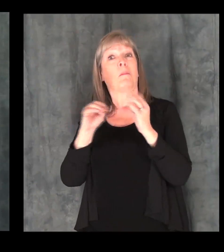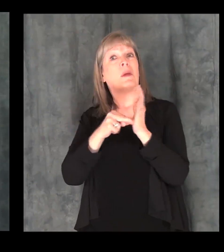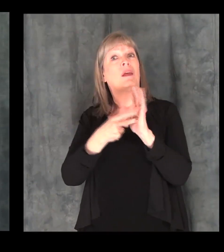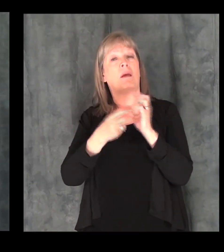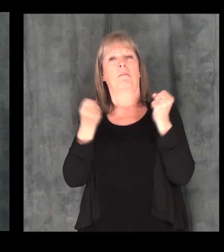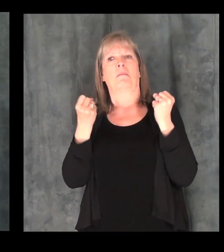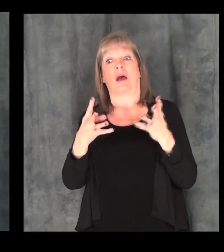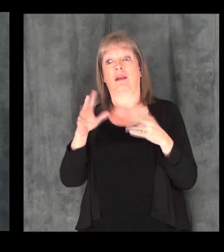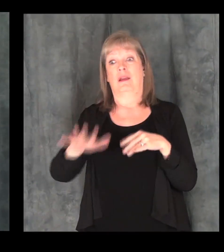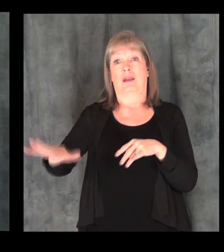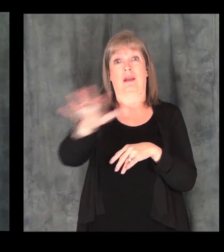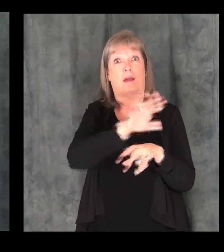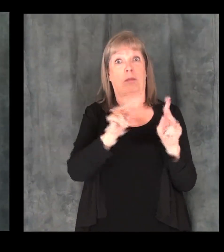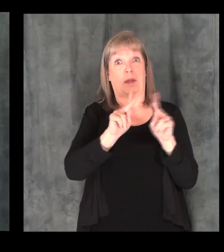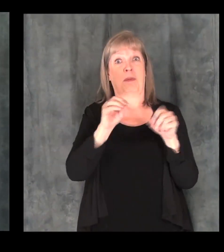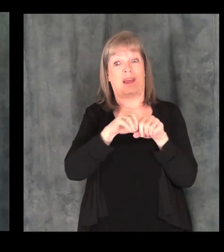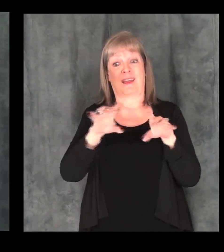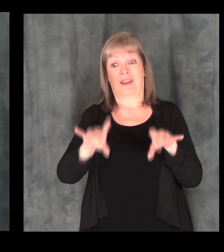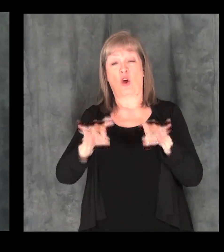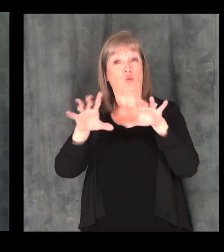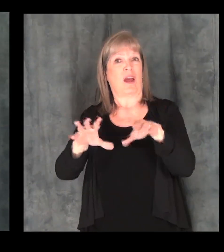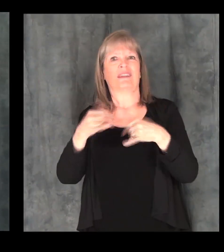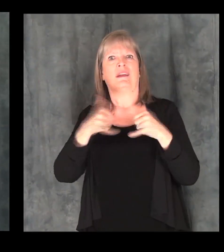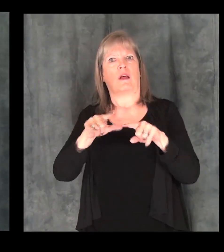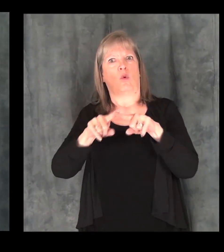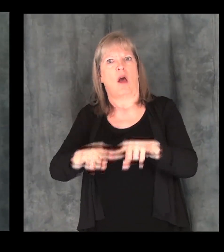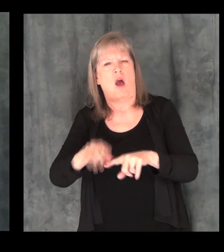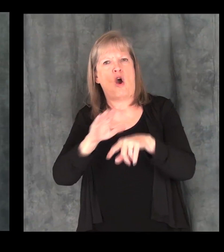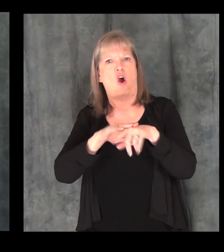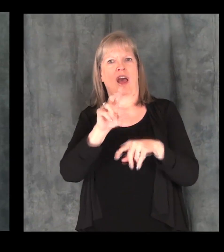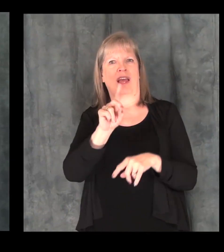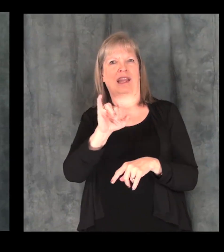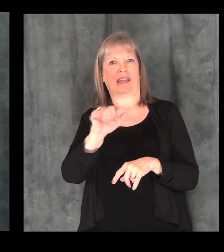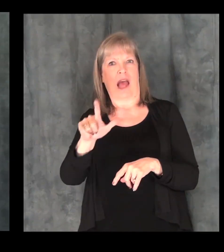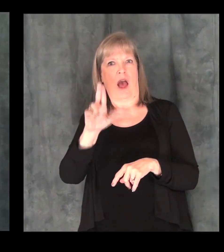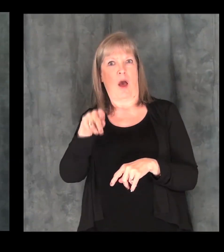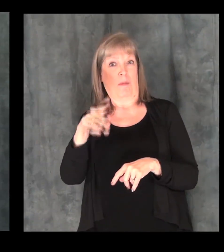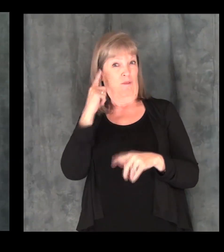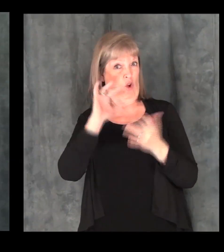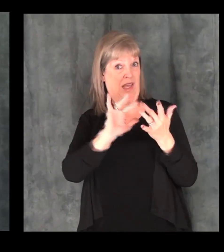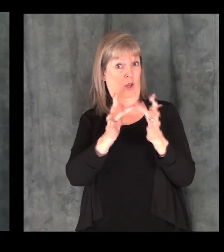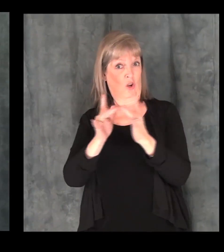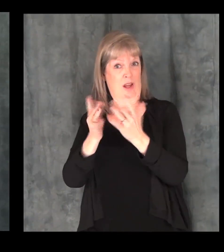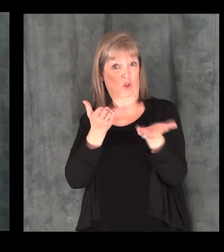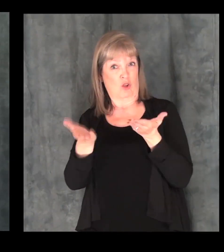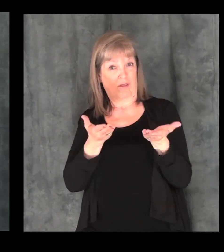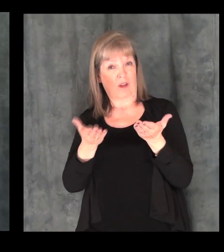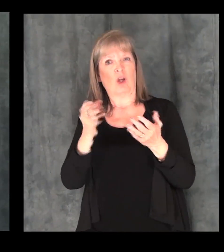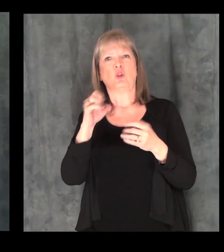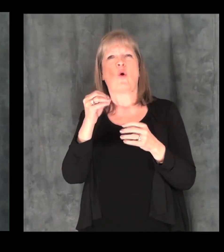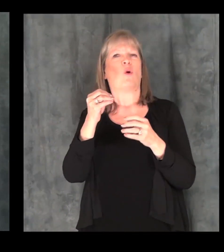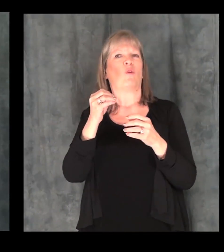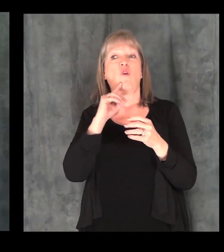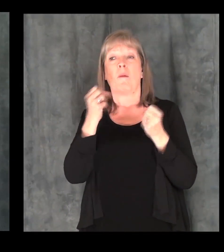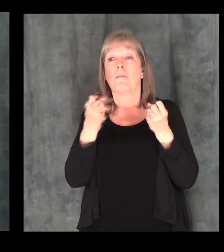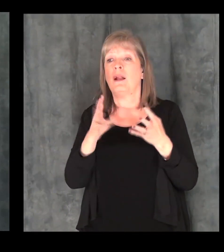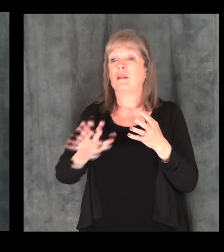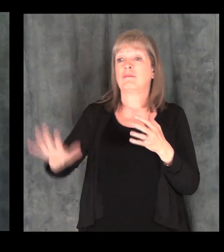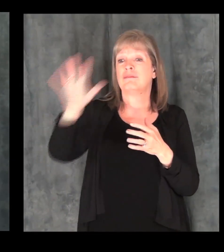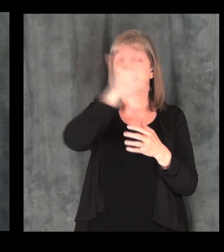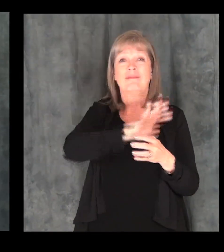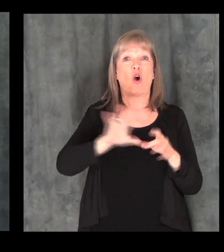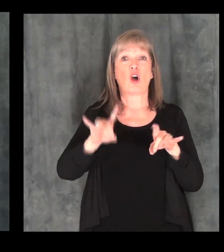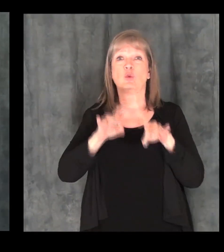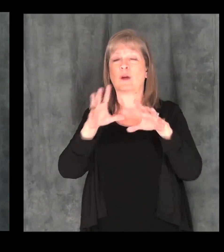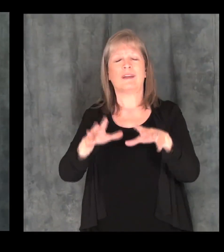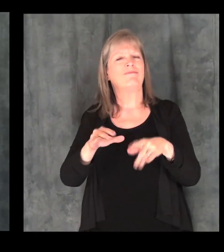still rely on dial-up to access internet service. So for many parts of Australia it's just not feasible for